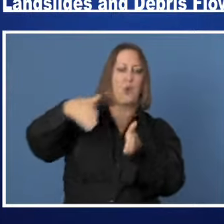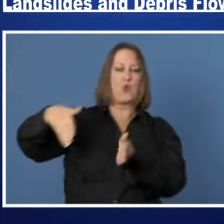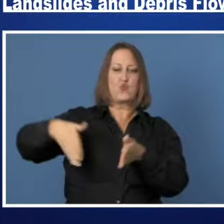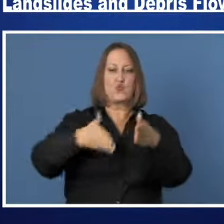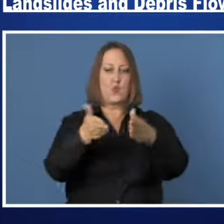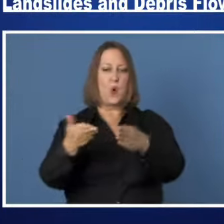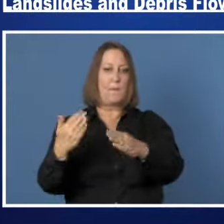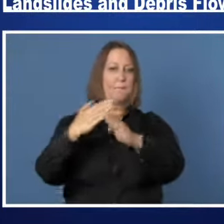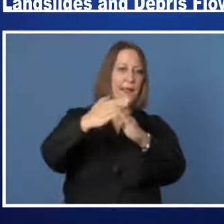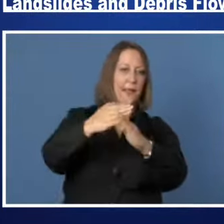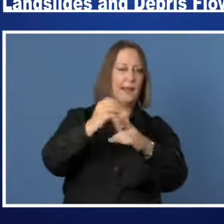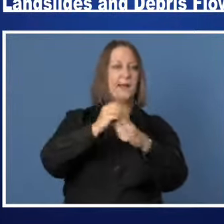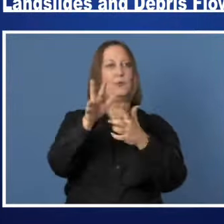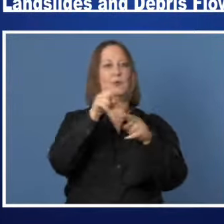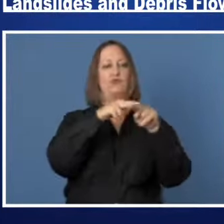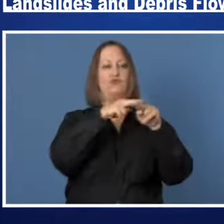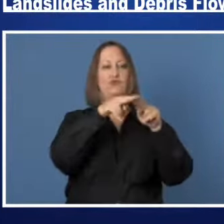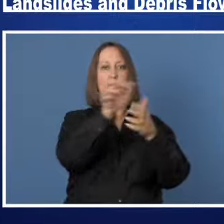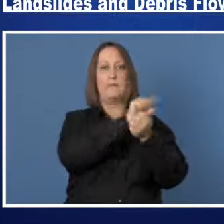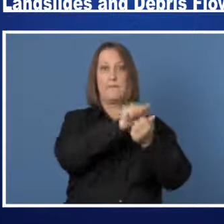to appropriate authorities.